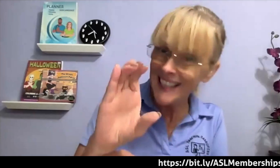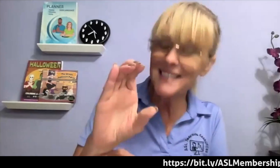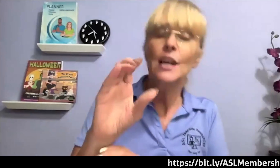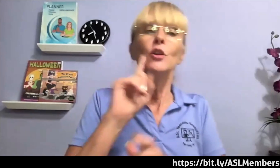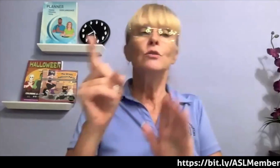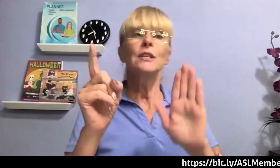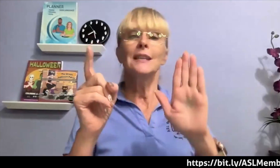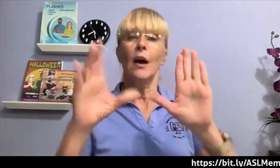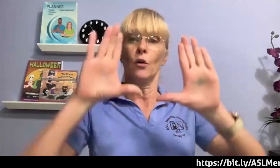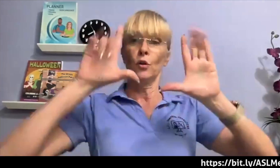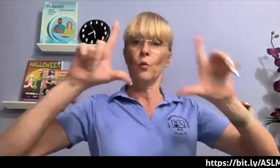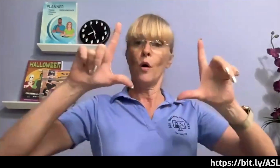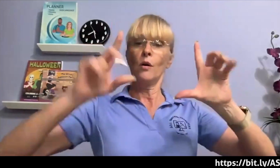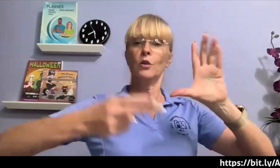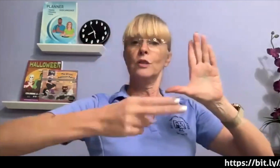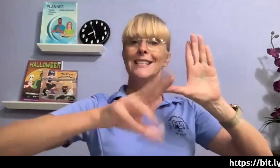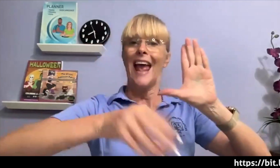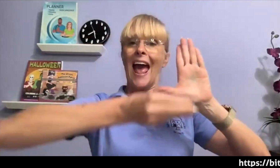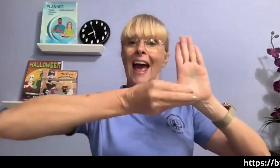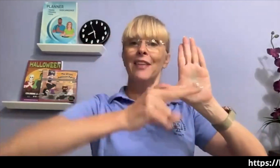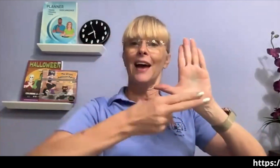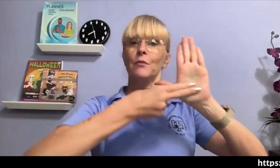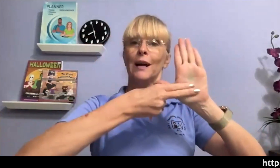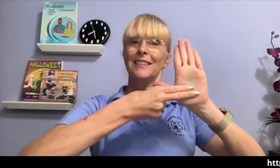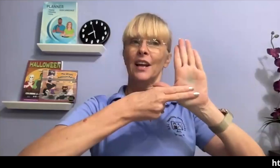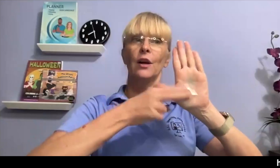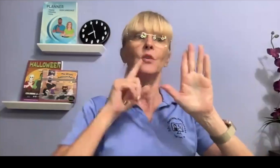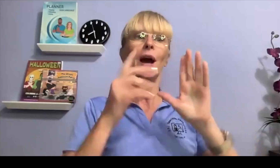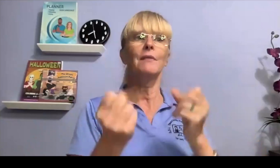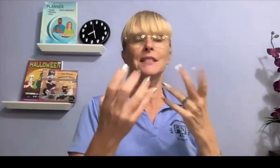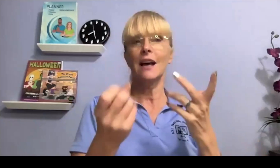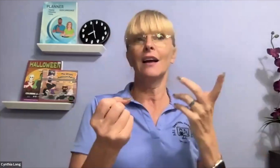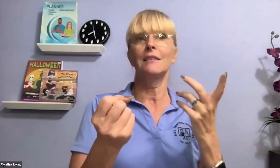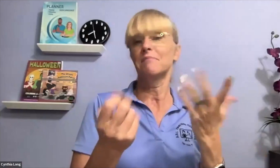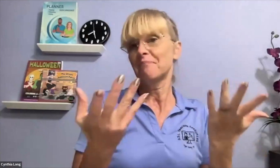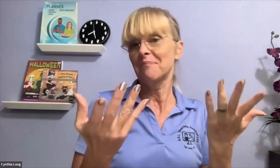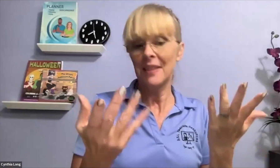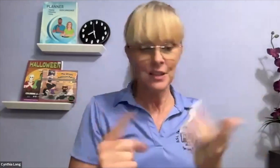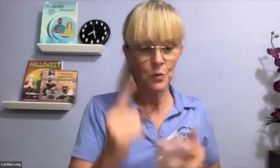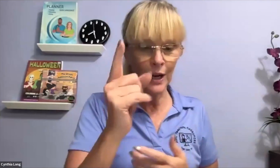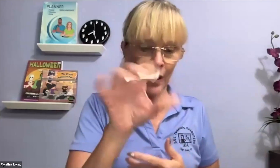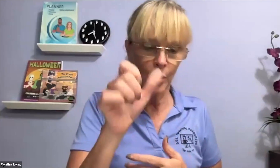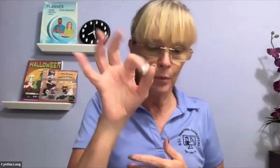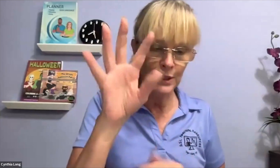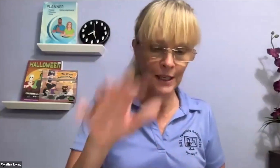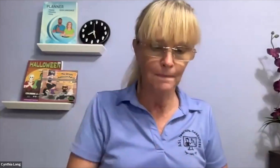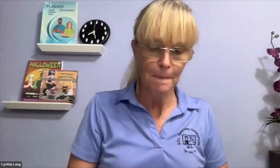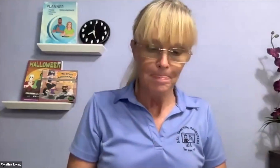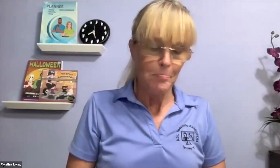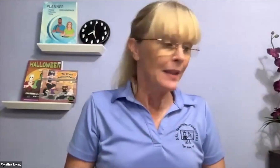ABCs, you just, on your wall, you just add that right there and you have the sign. That's another pro tip. The